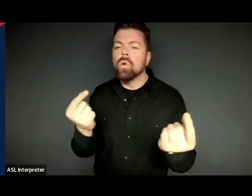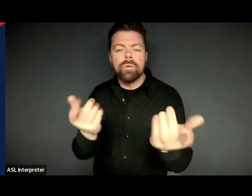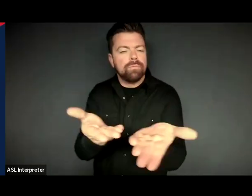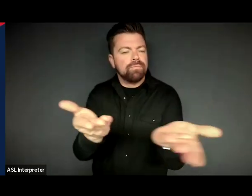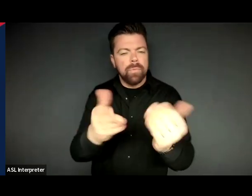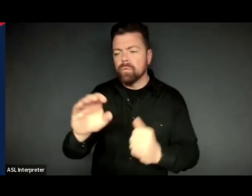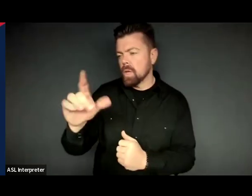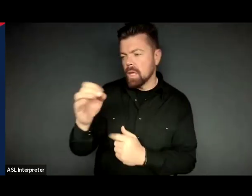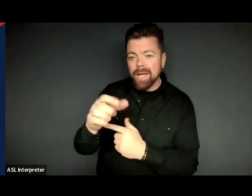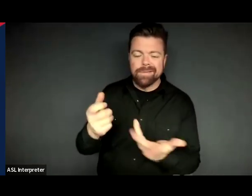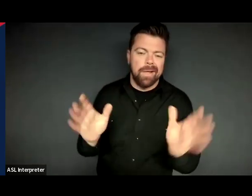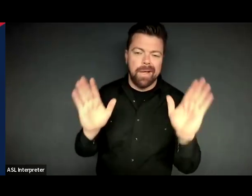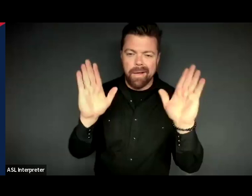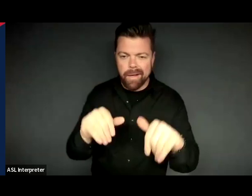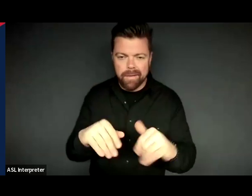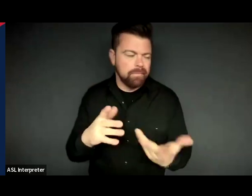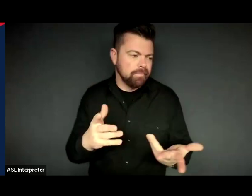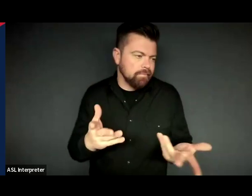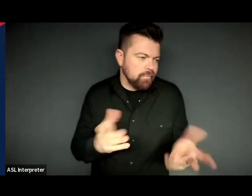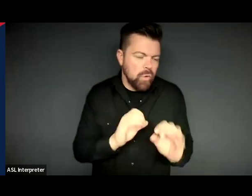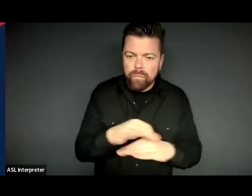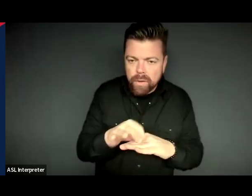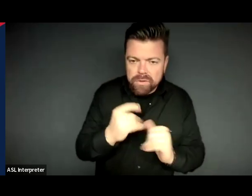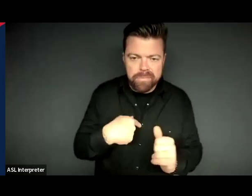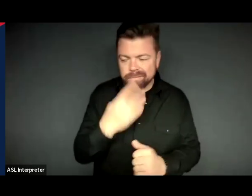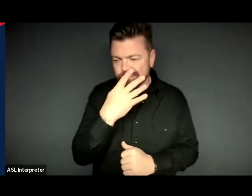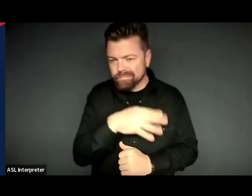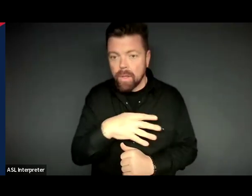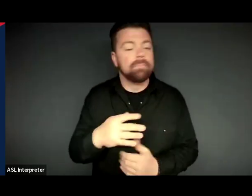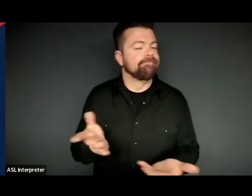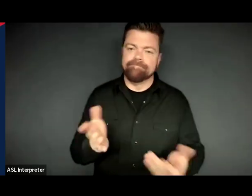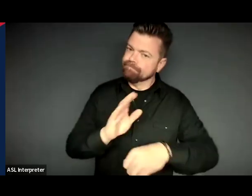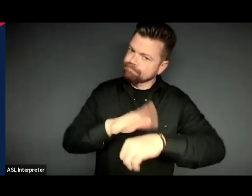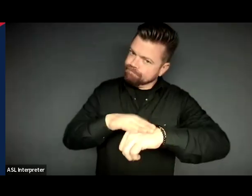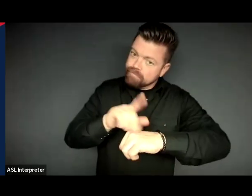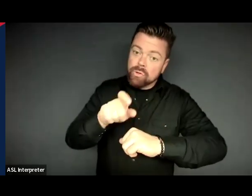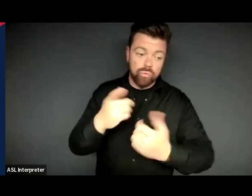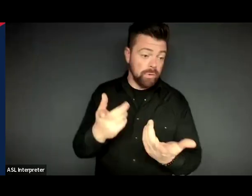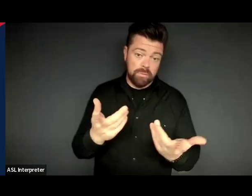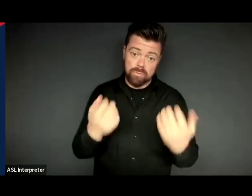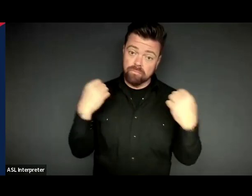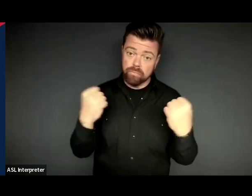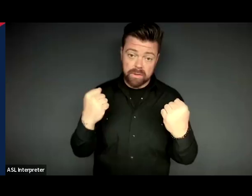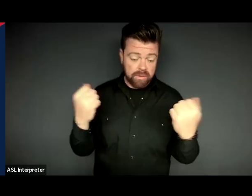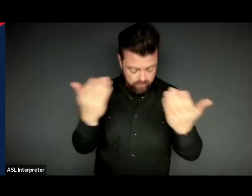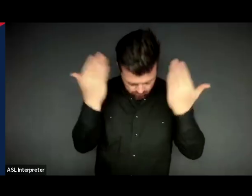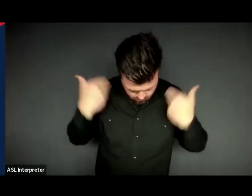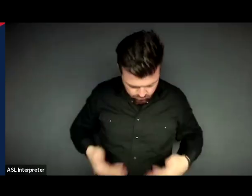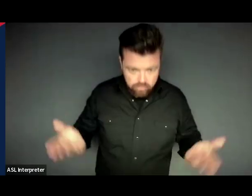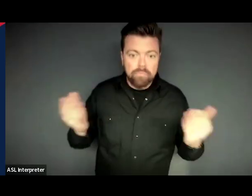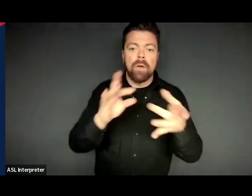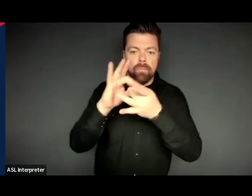lower legs? Oh, those don't work. So I don't do anything with those. Well, you have to do that. If you have function, if you